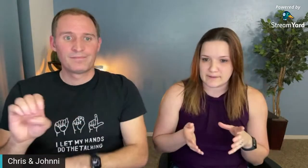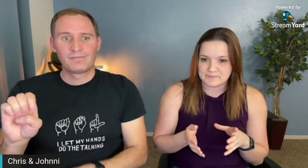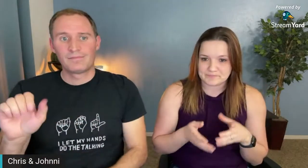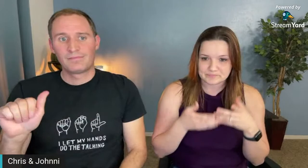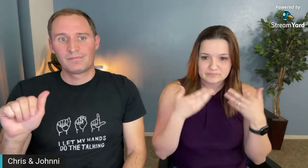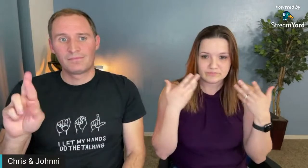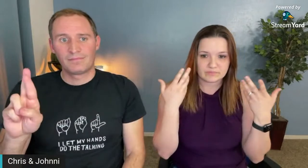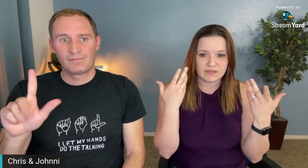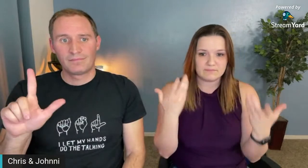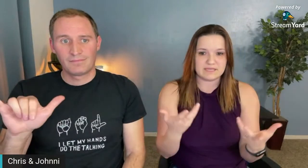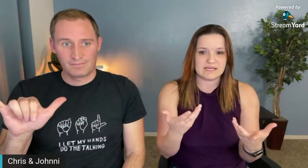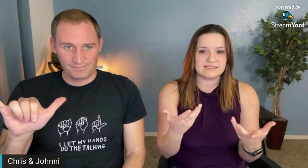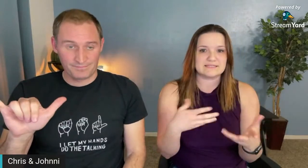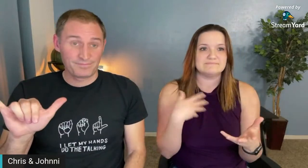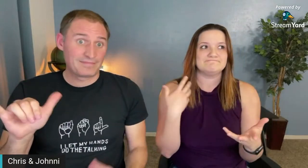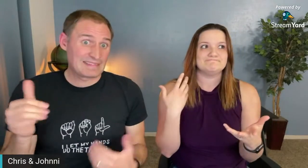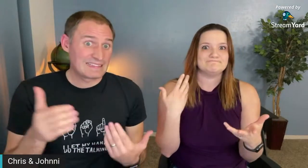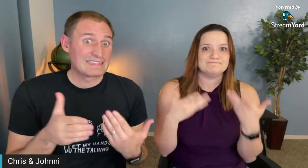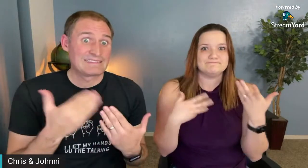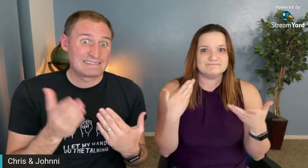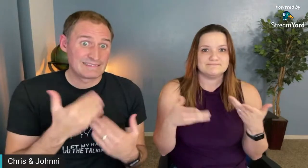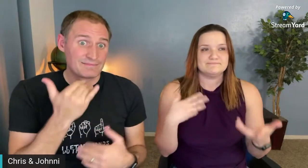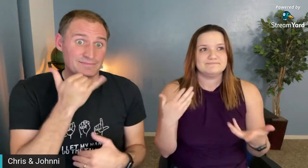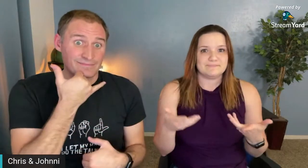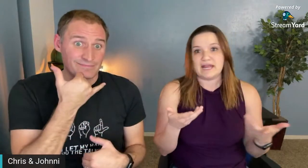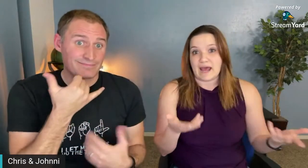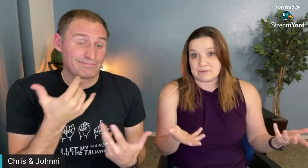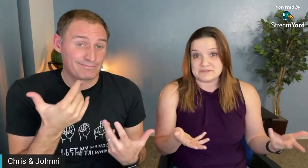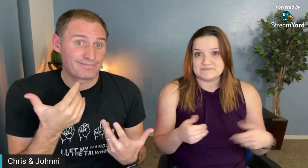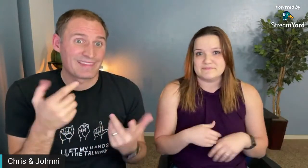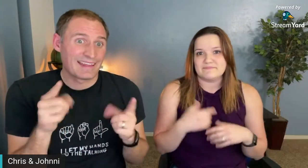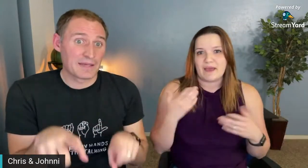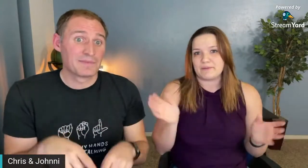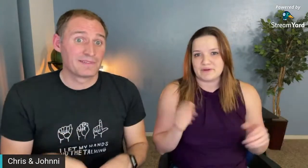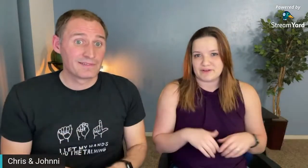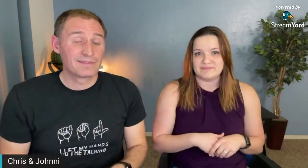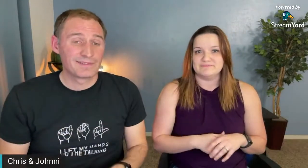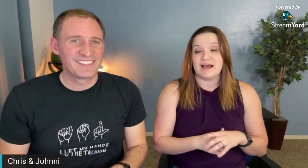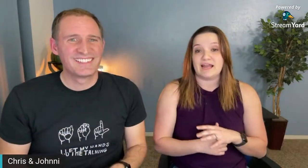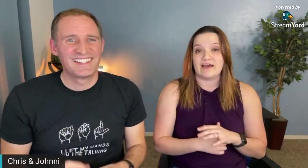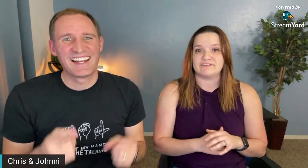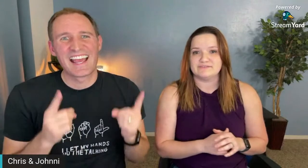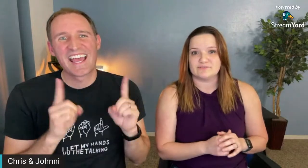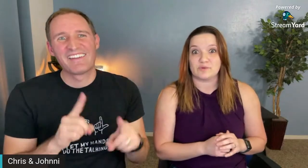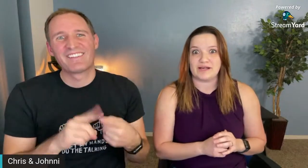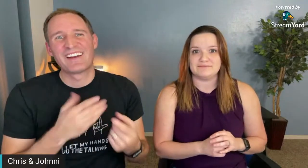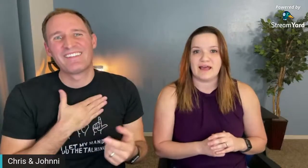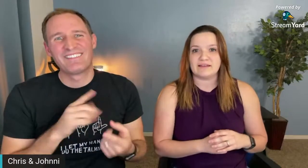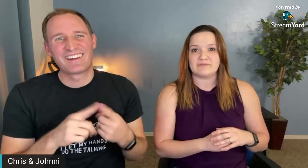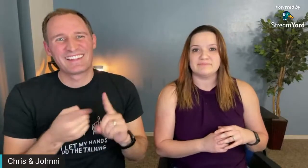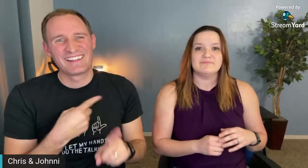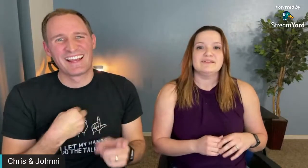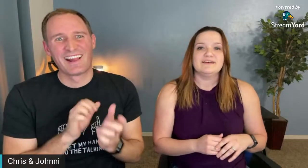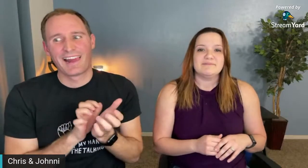up, because it happens. It happened to my friend. I laughed for a while out loud